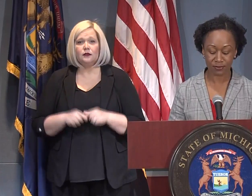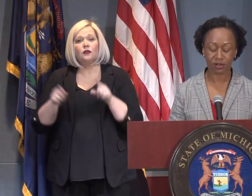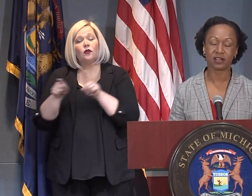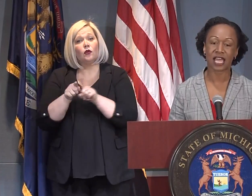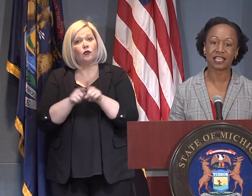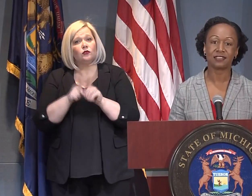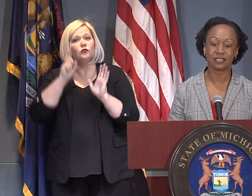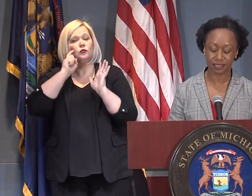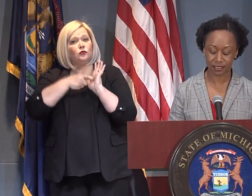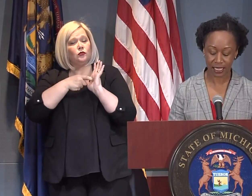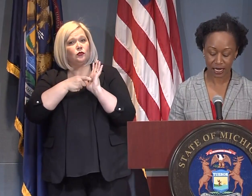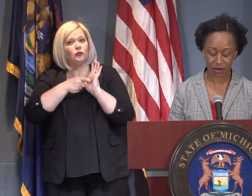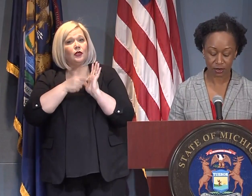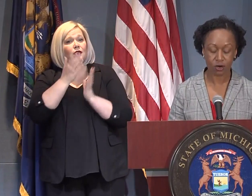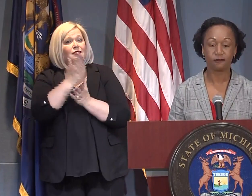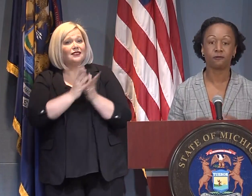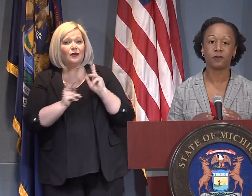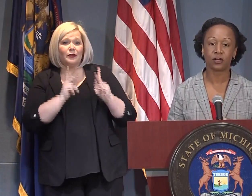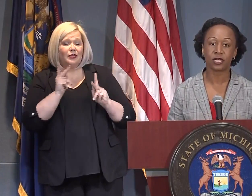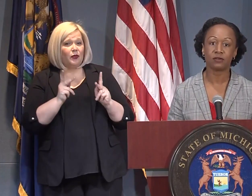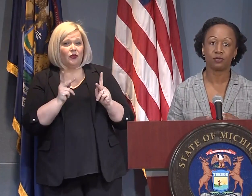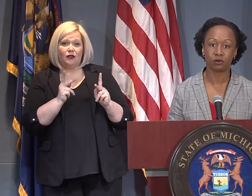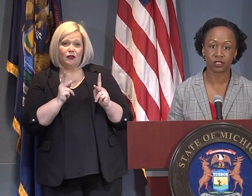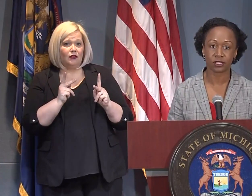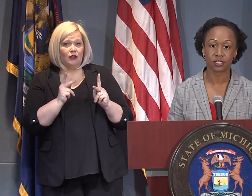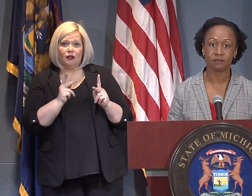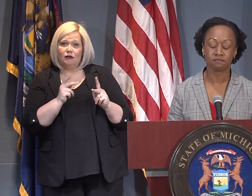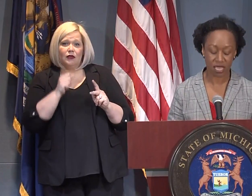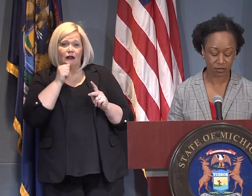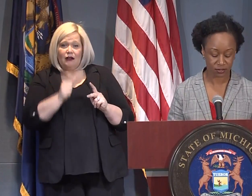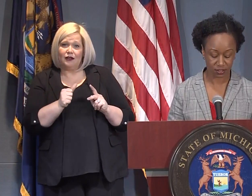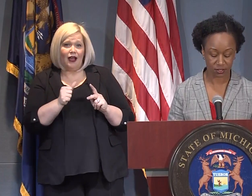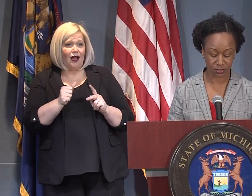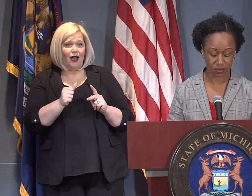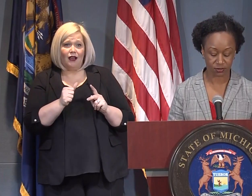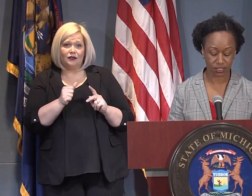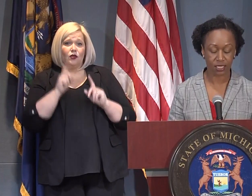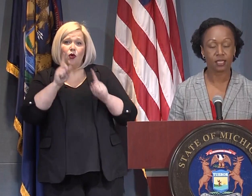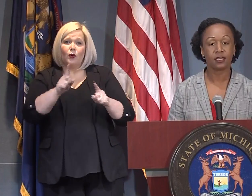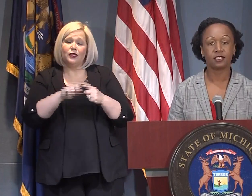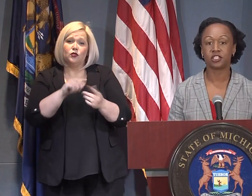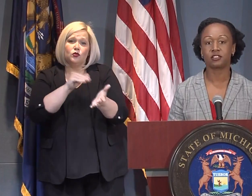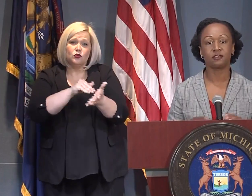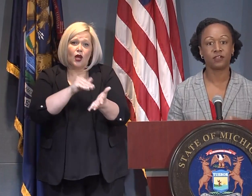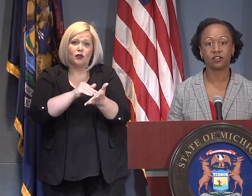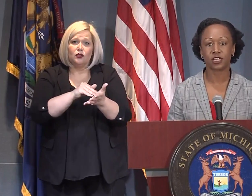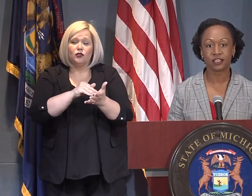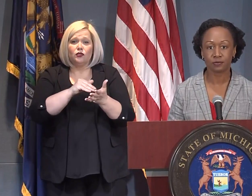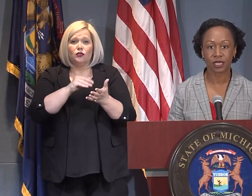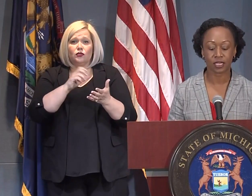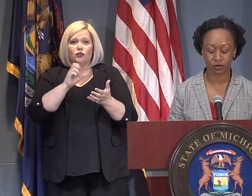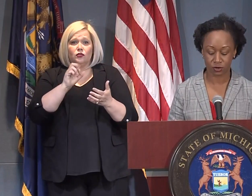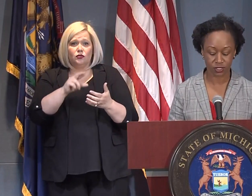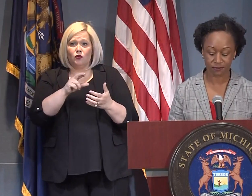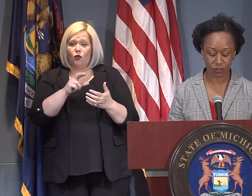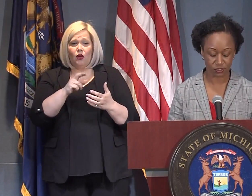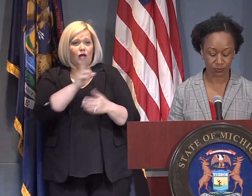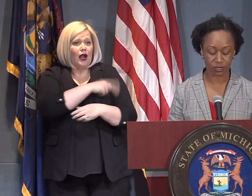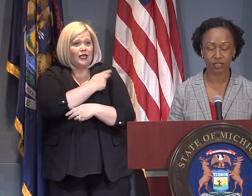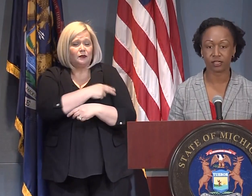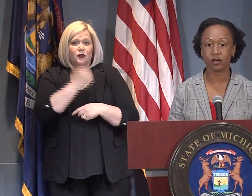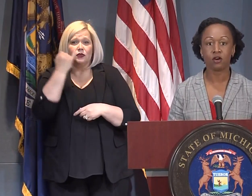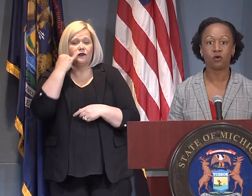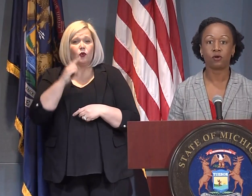some people are not seeking care for very important medical concerns, such as severe chest pain or